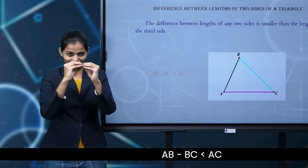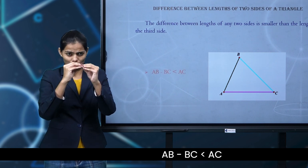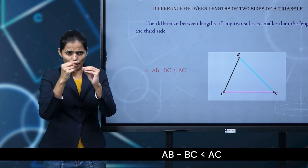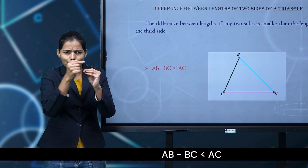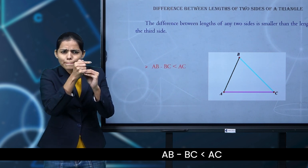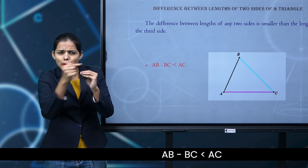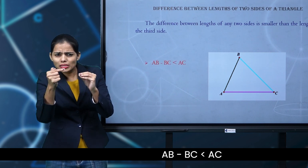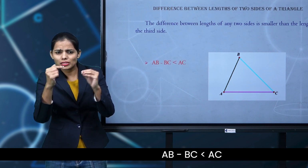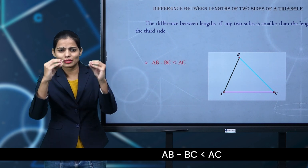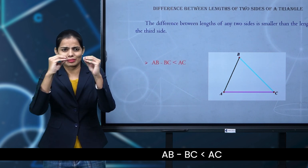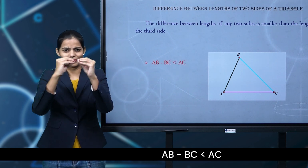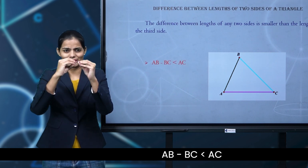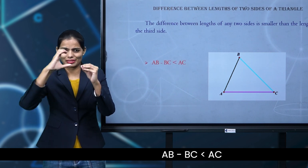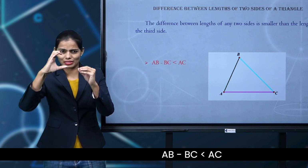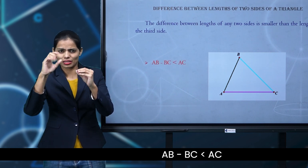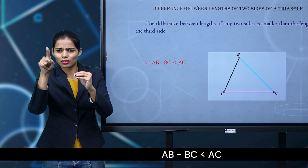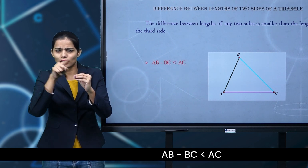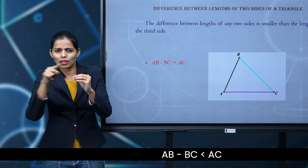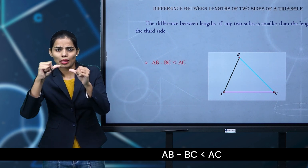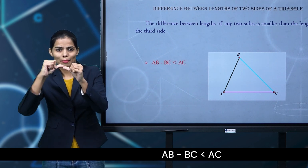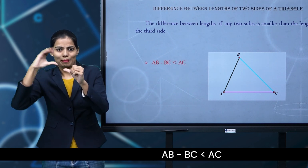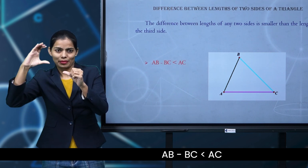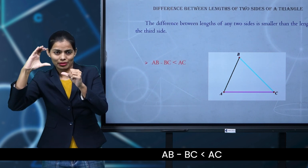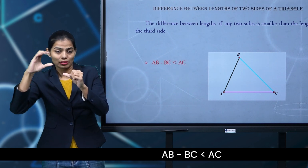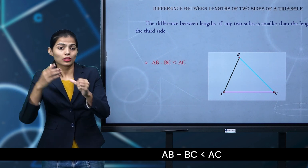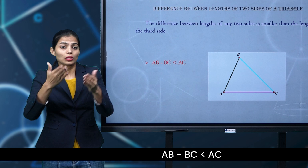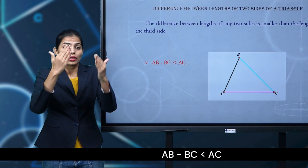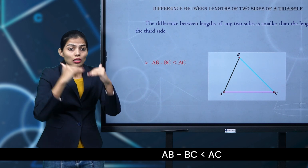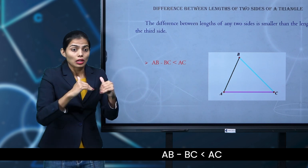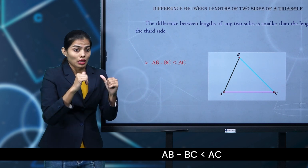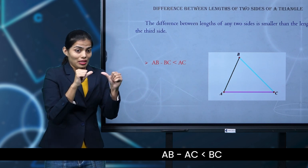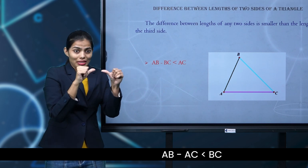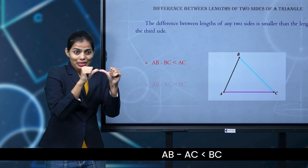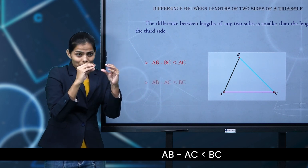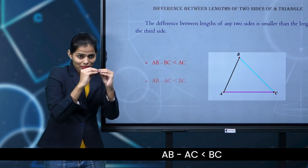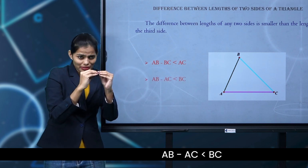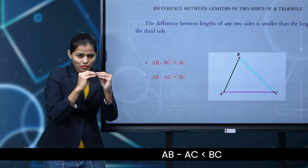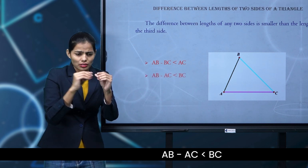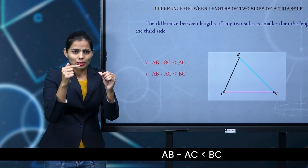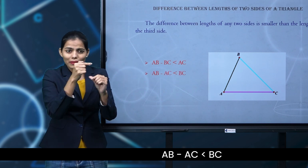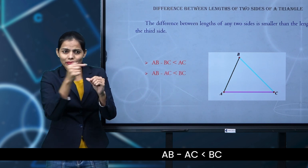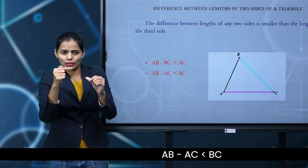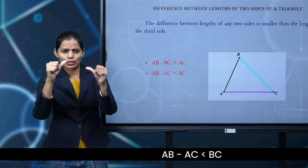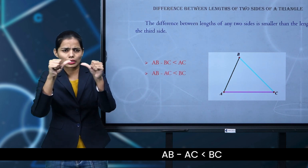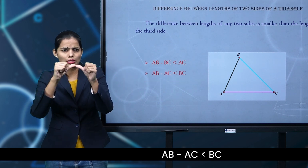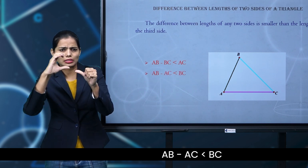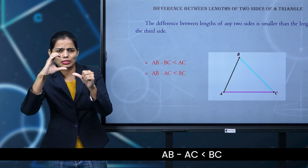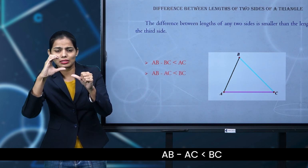AB minus BC less than AC. AB minus AC less than